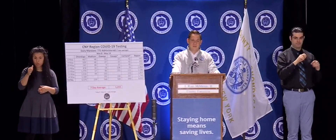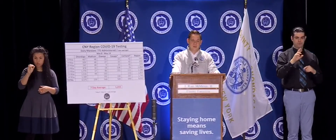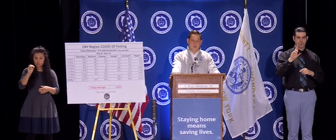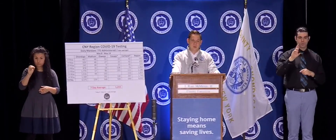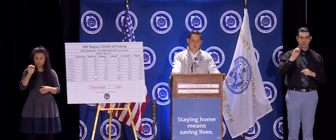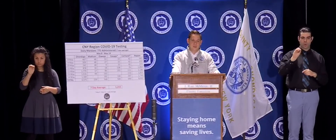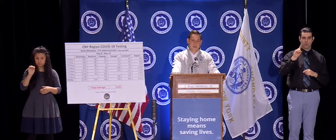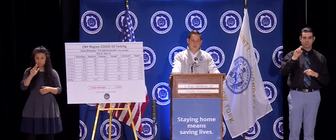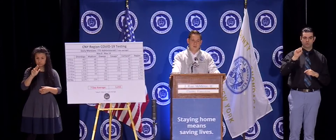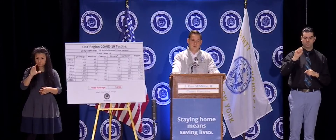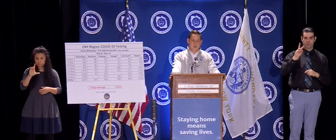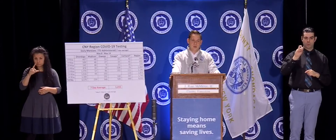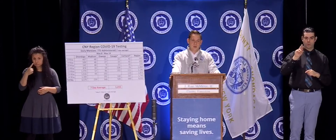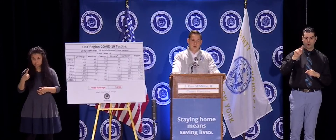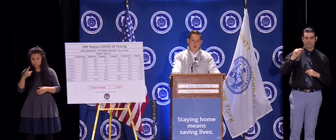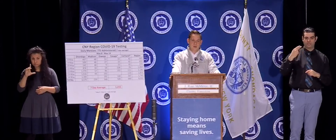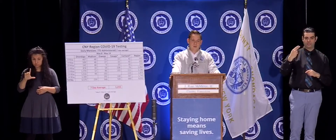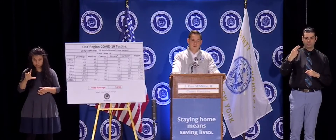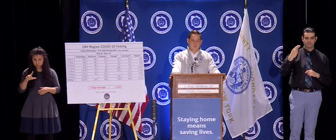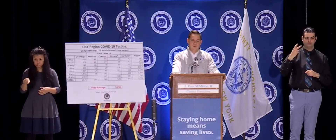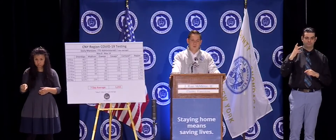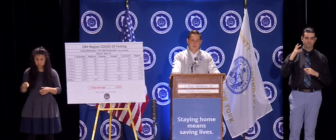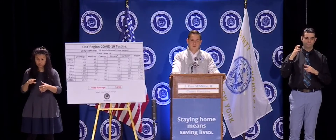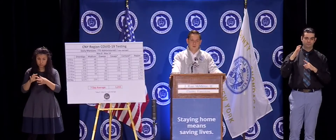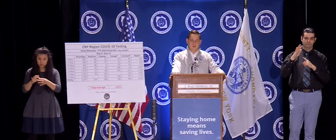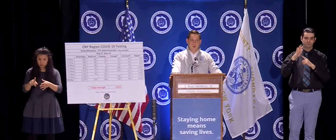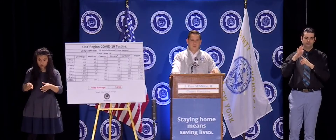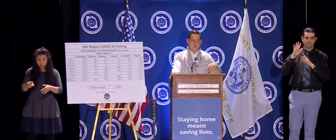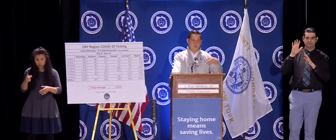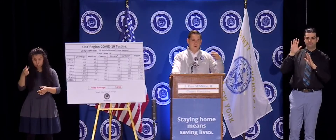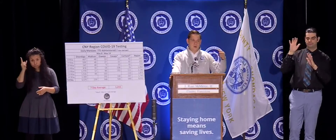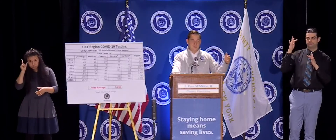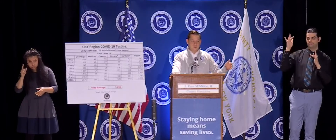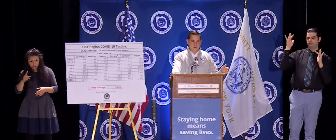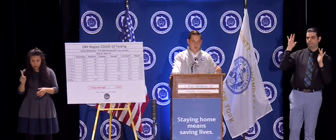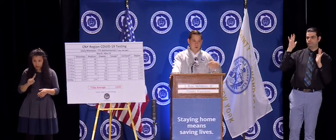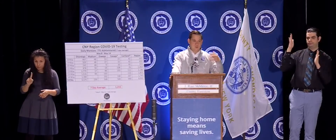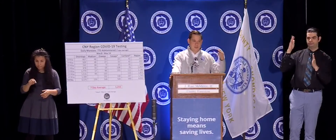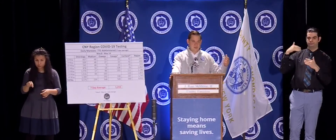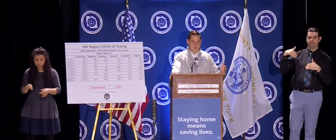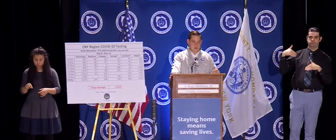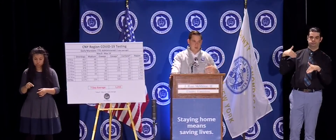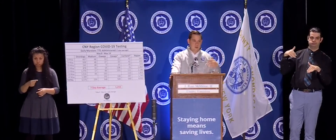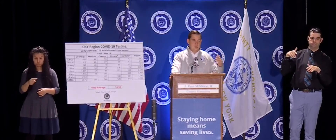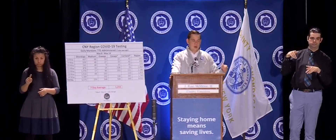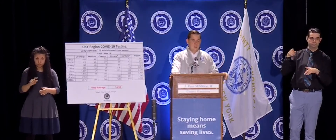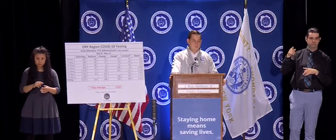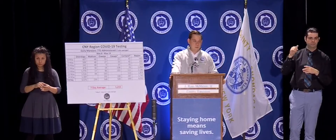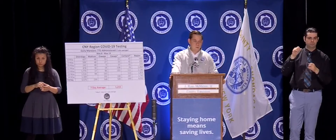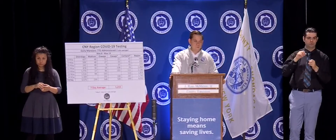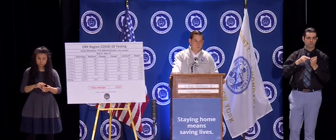for labs in New York State. So there's hope that with all this nursing home testing,